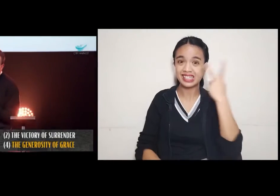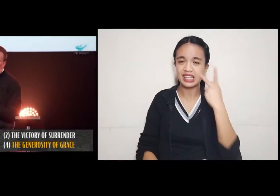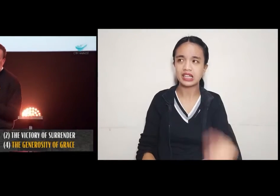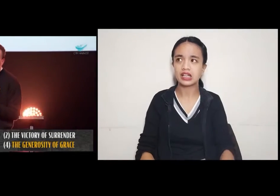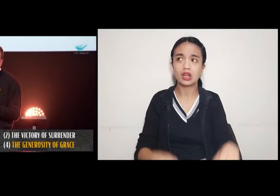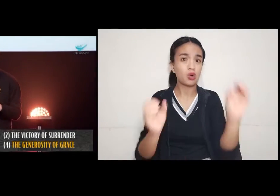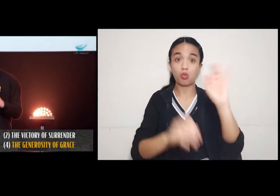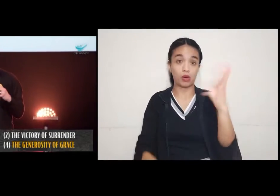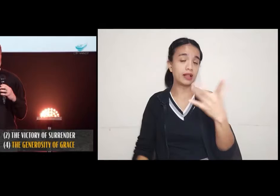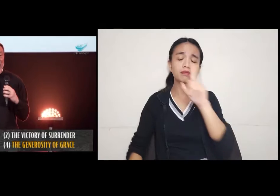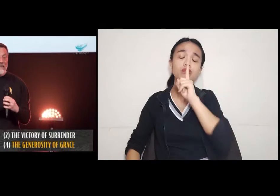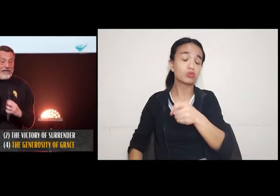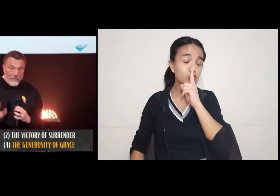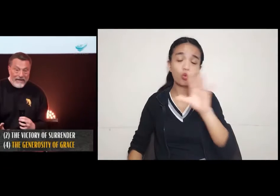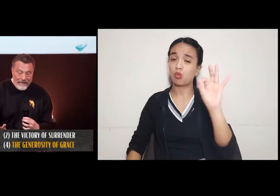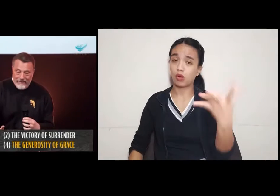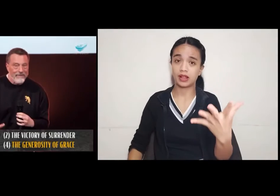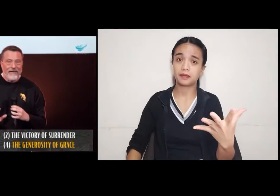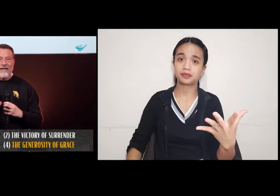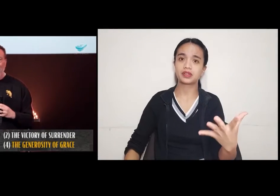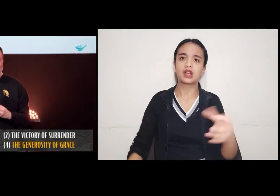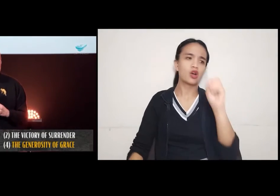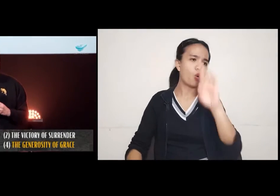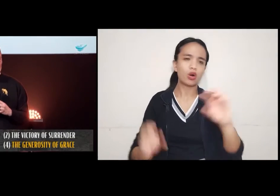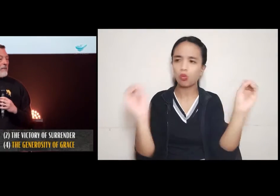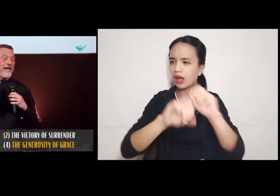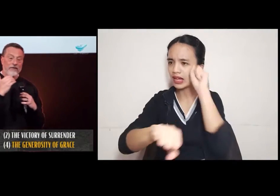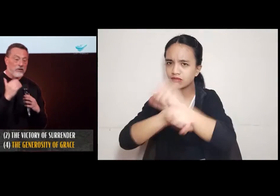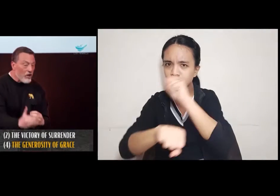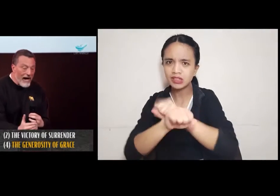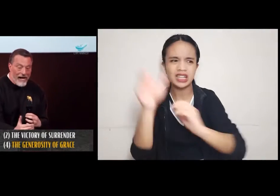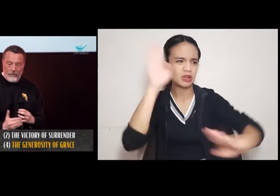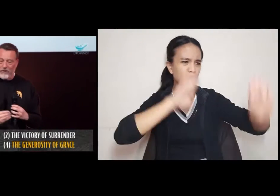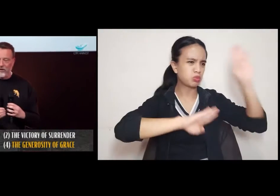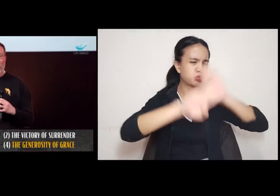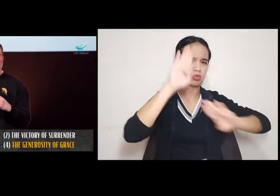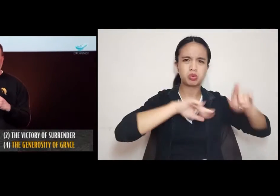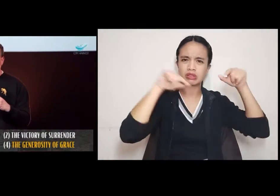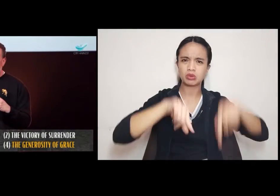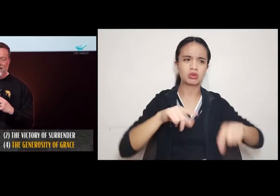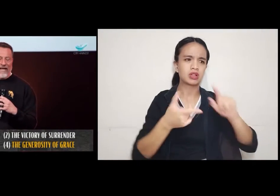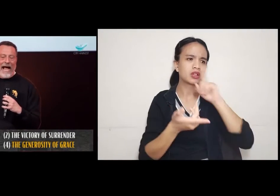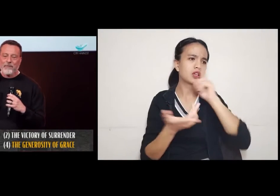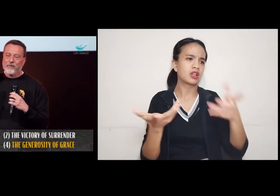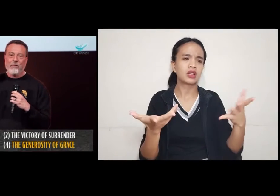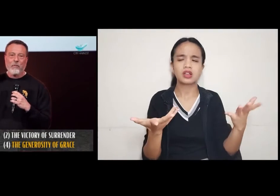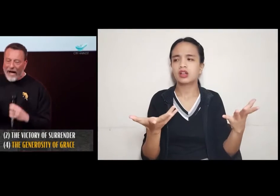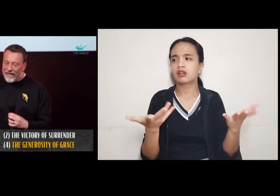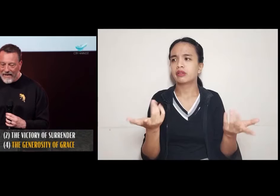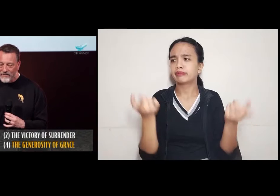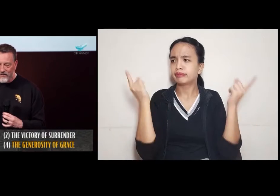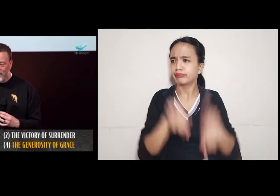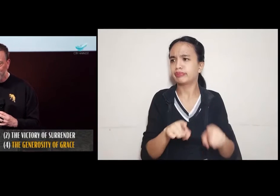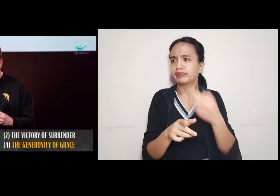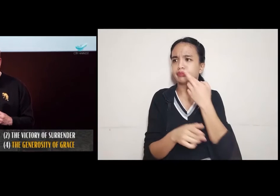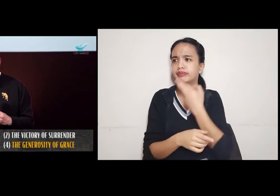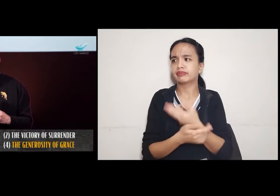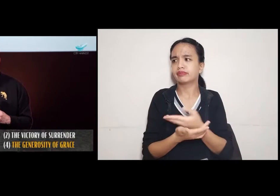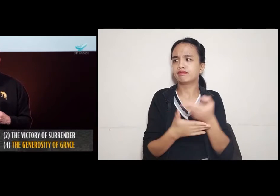but I don't really have any money, and or I'm out of a job, or this crisis has just absolutely wrecked